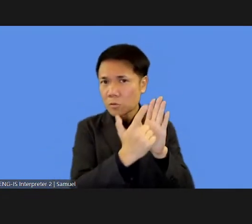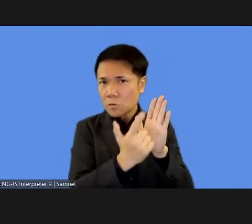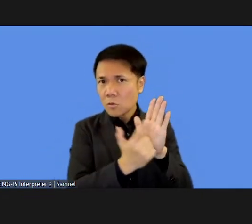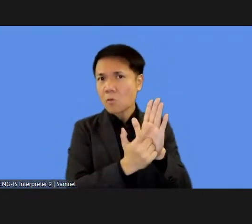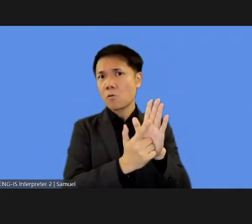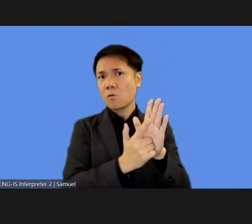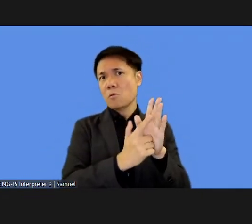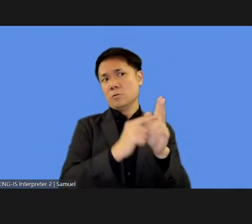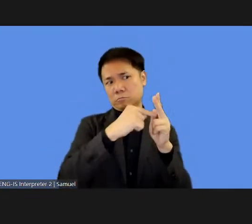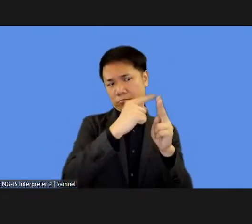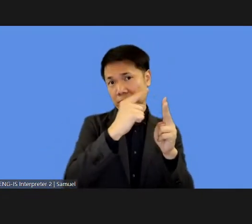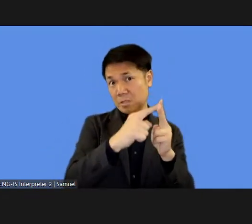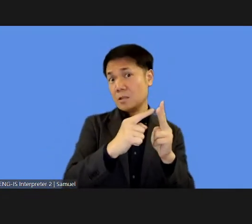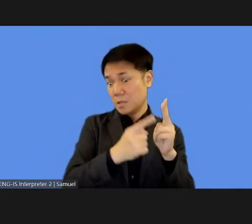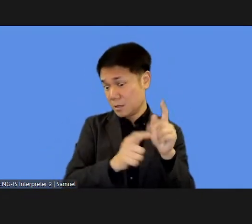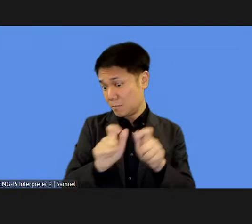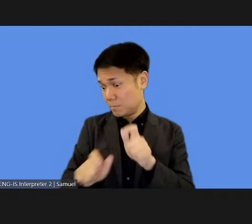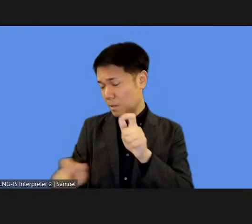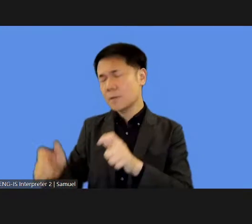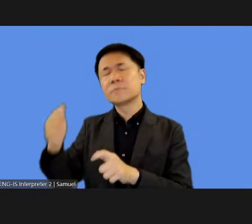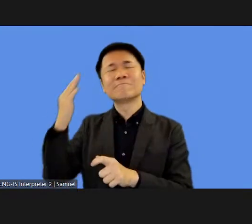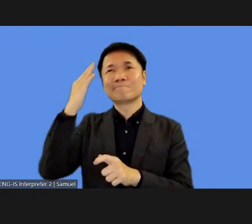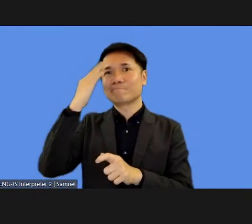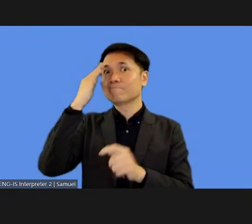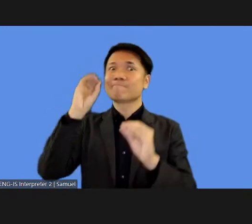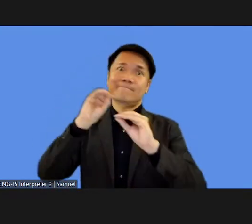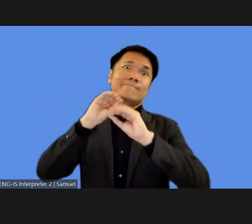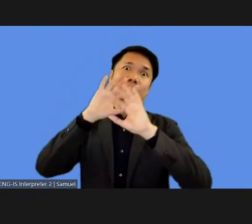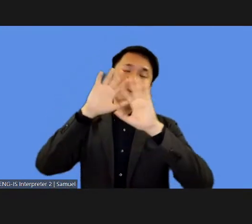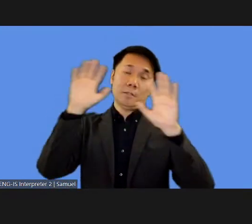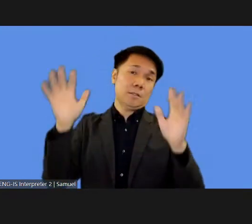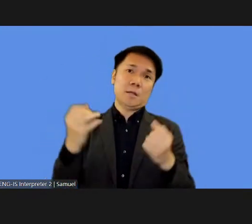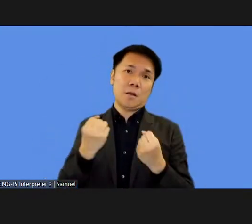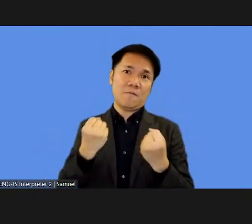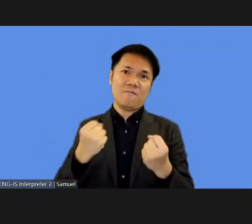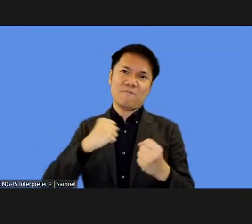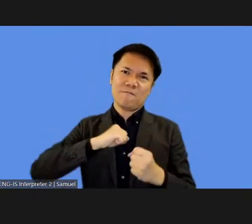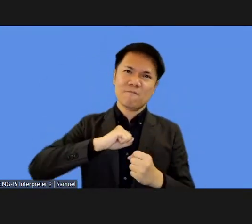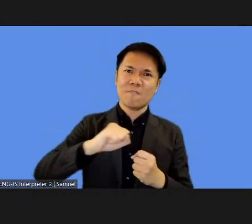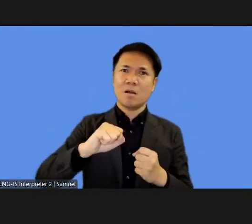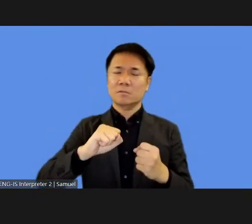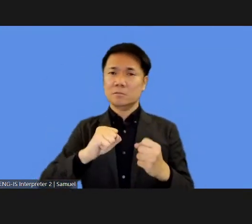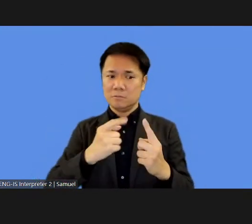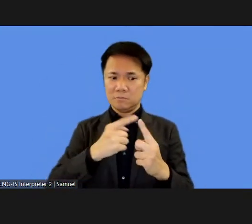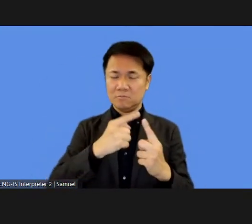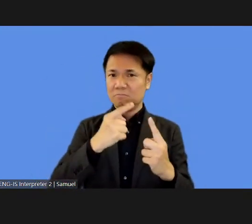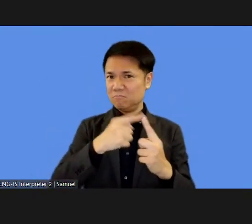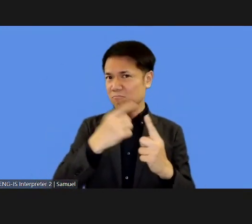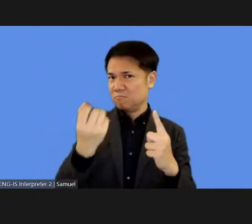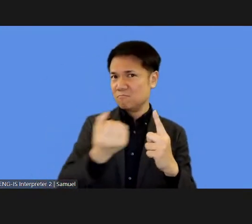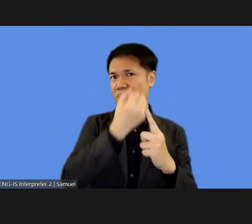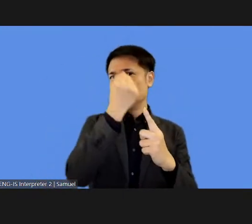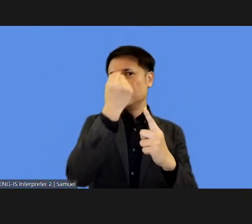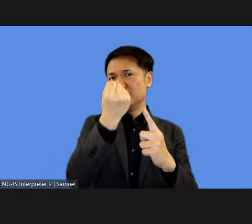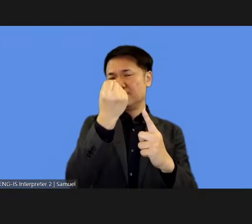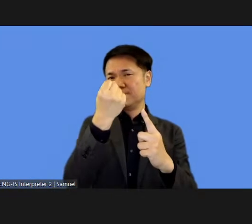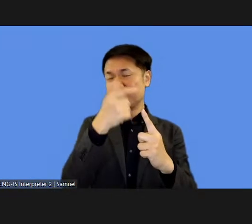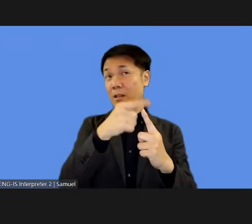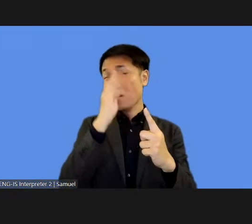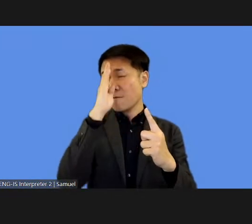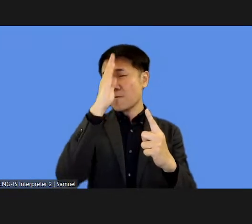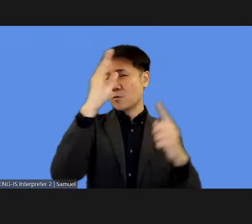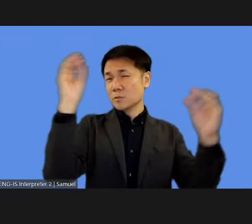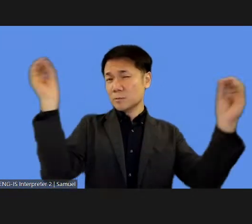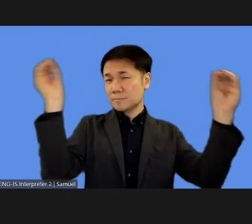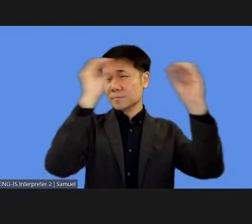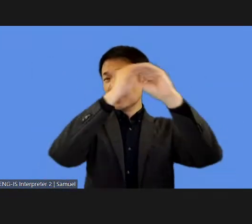everyone understands where the country needs to is headed to, but also as a planet, what